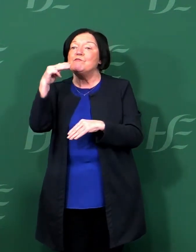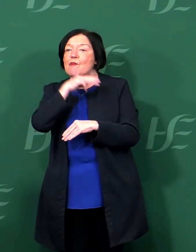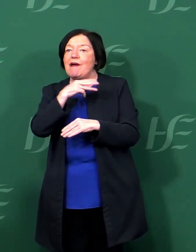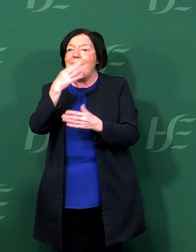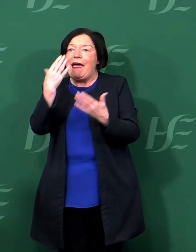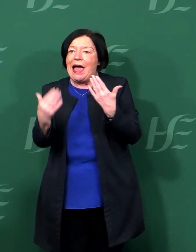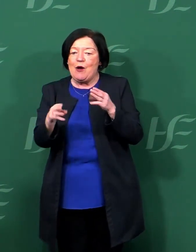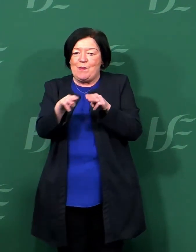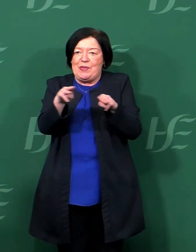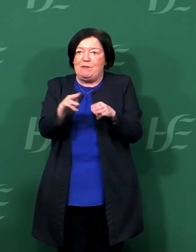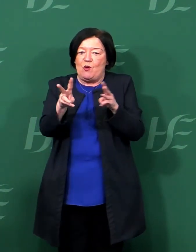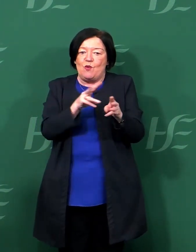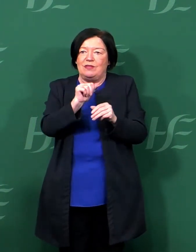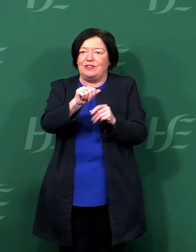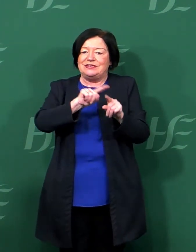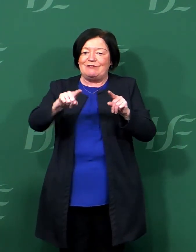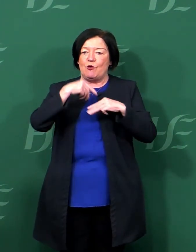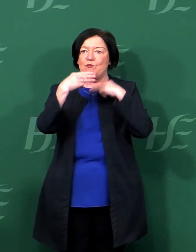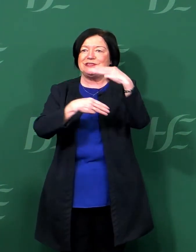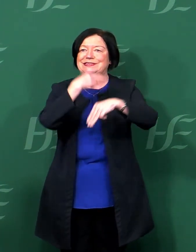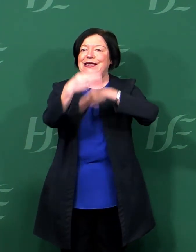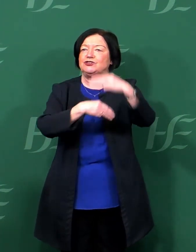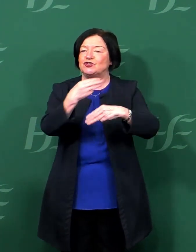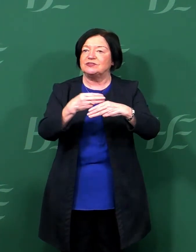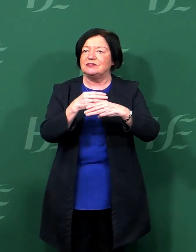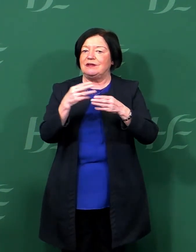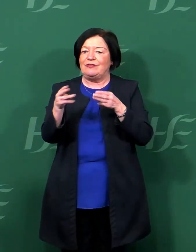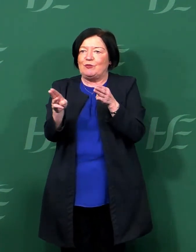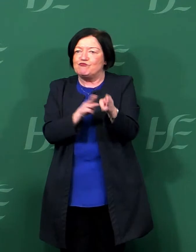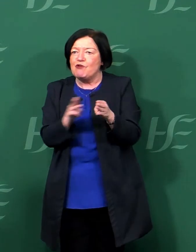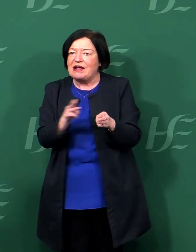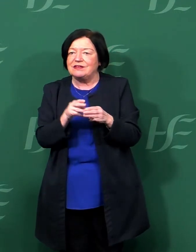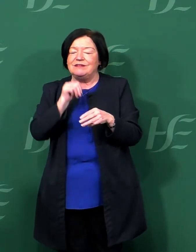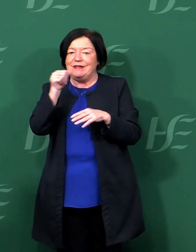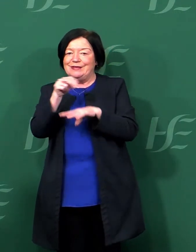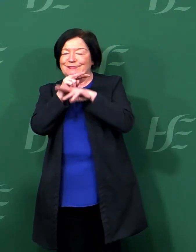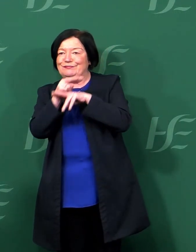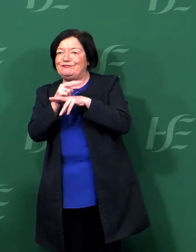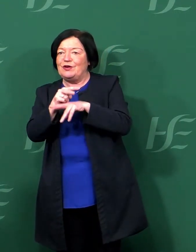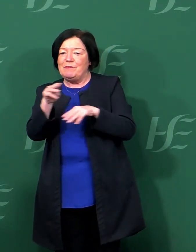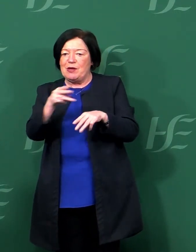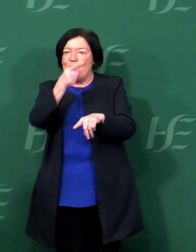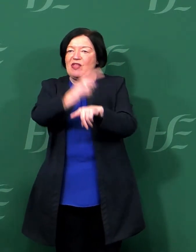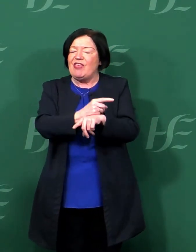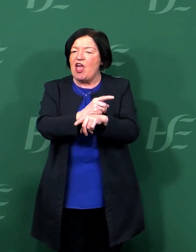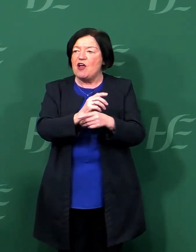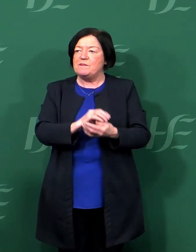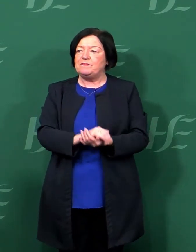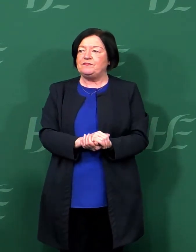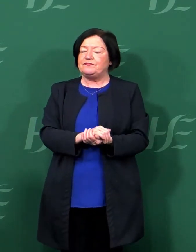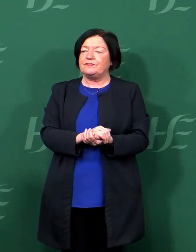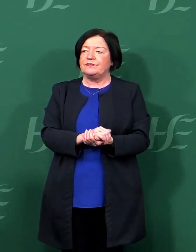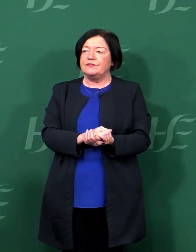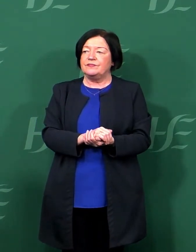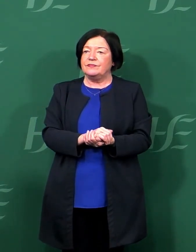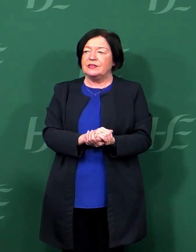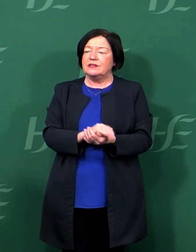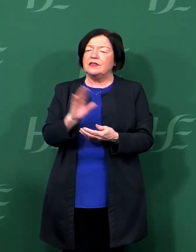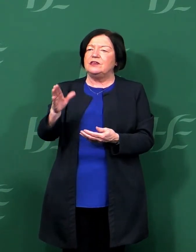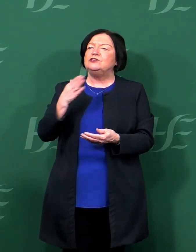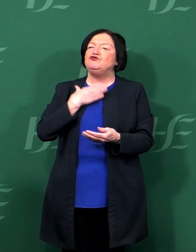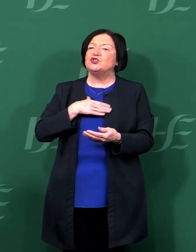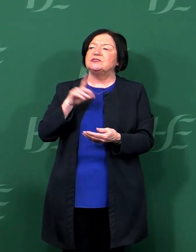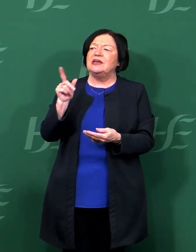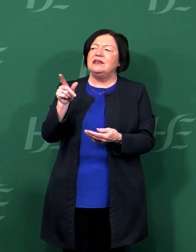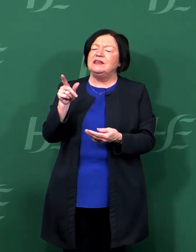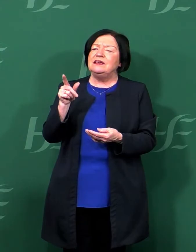how people were working. So it was about, as I said, it was about practice. It was about oversight of people who were there. Just because